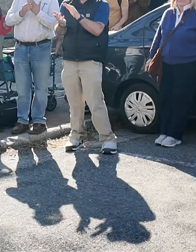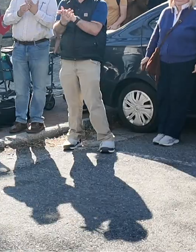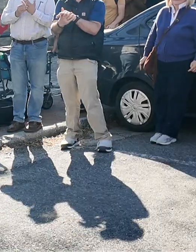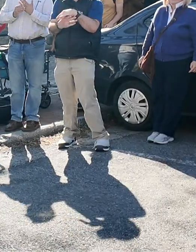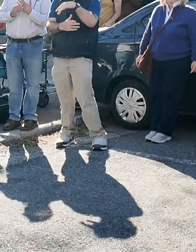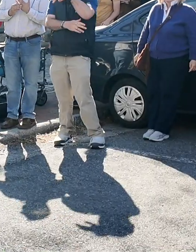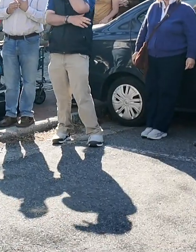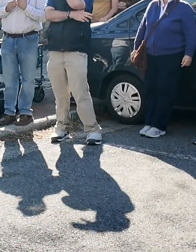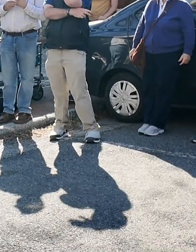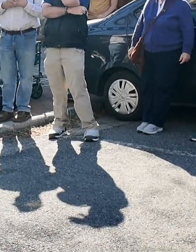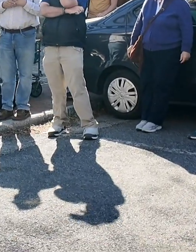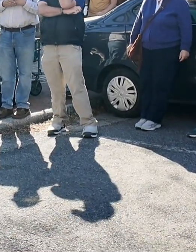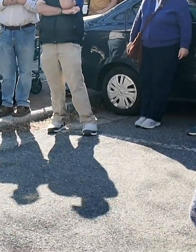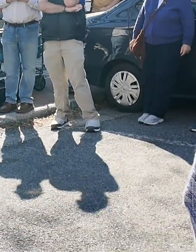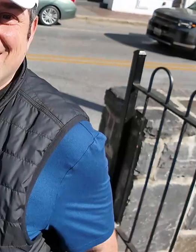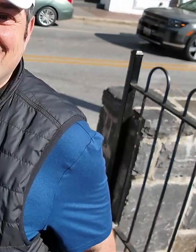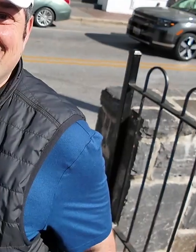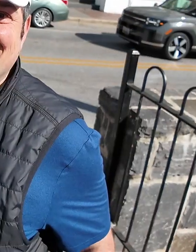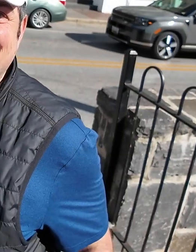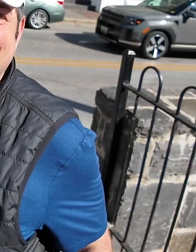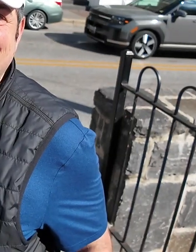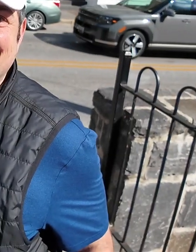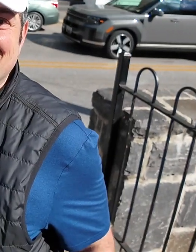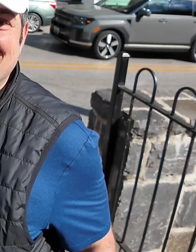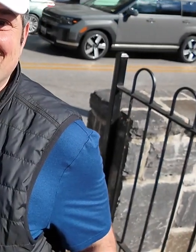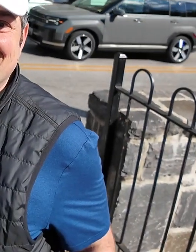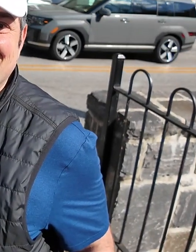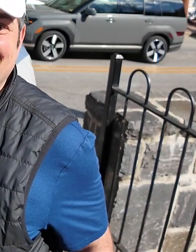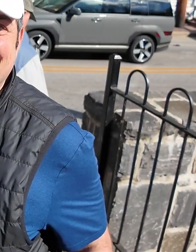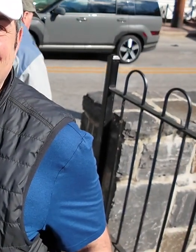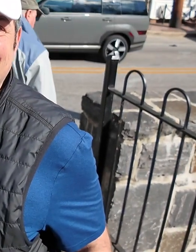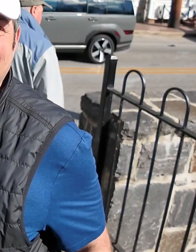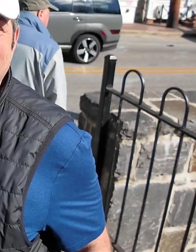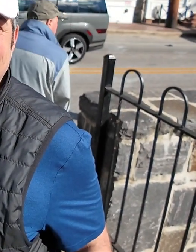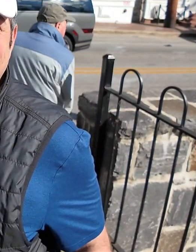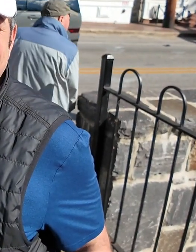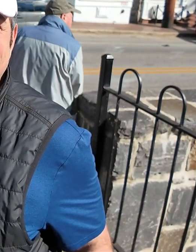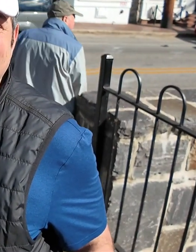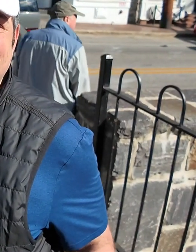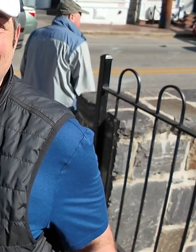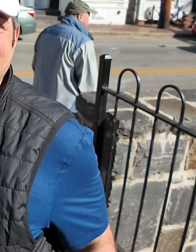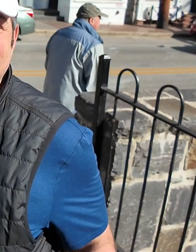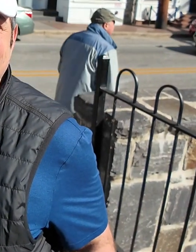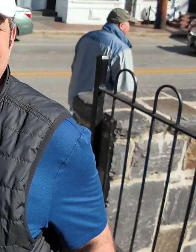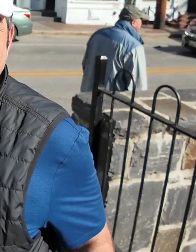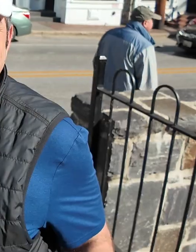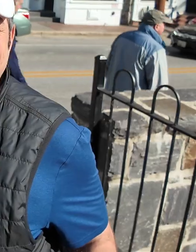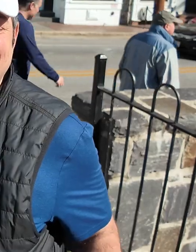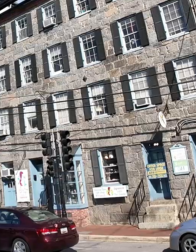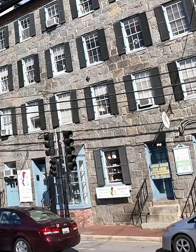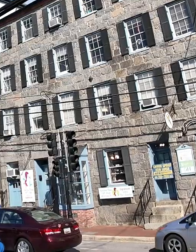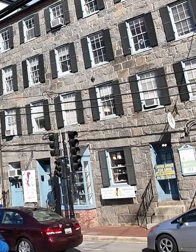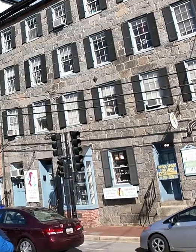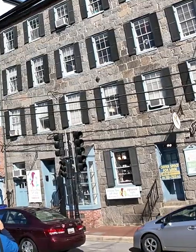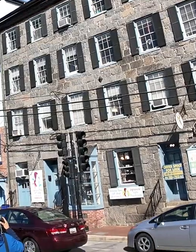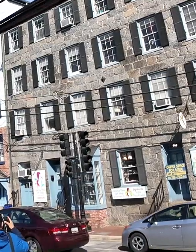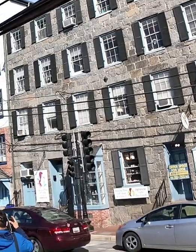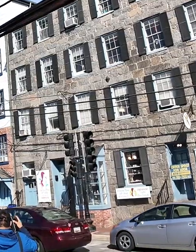And to the supporters of Old Ellicott City who have never given up on this special town, thank you.